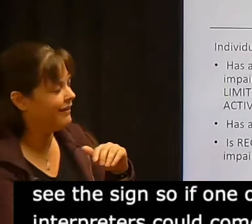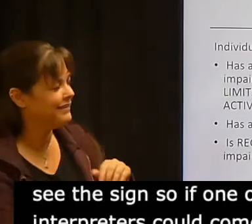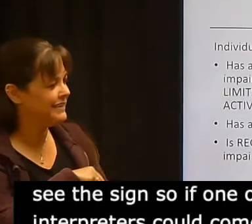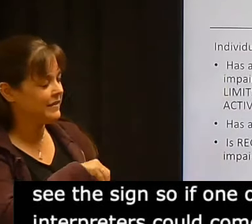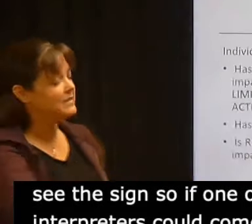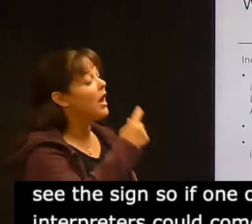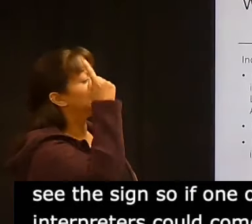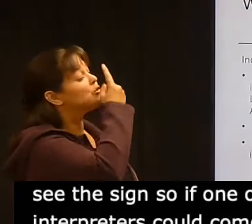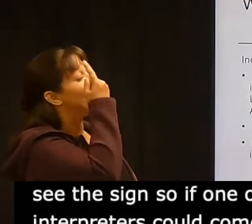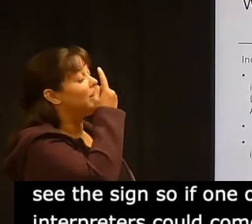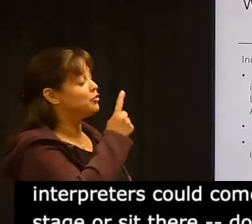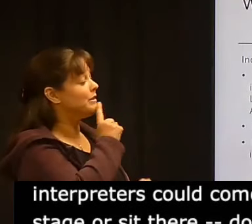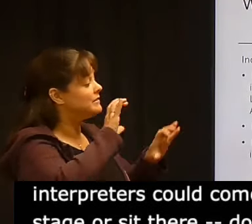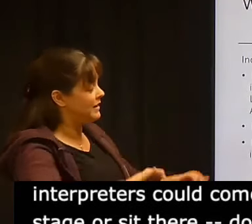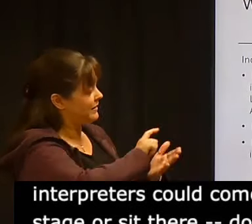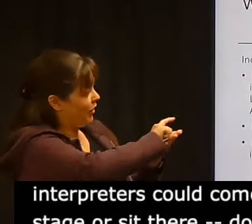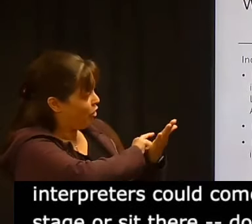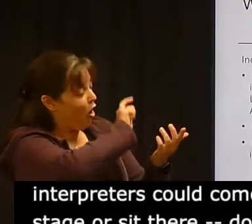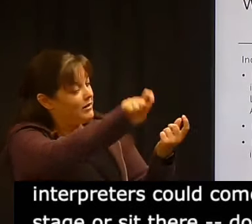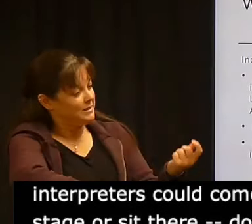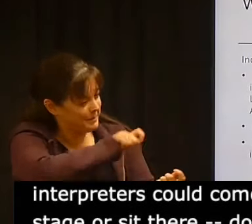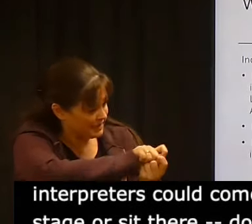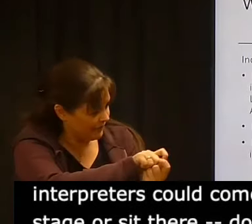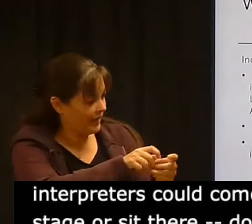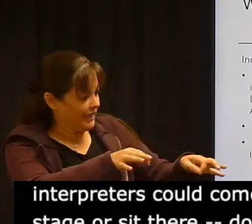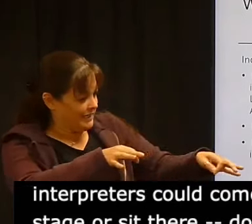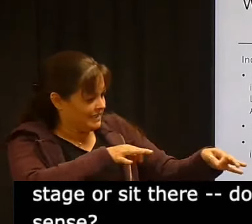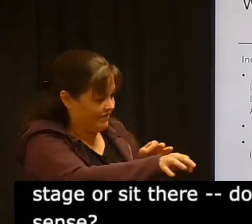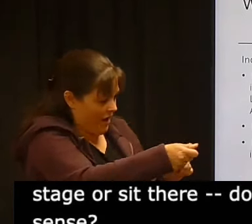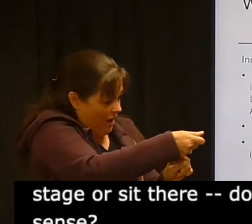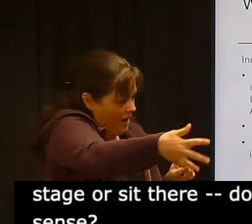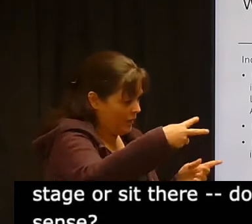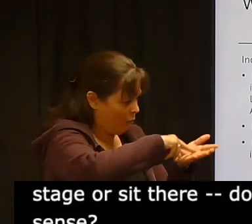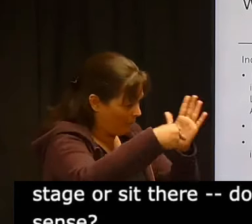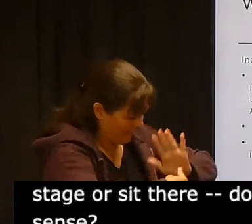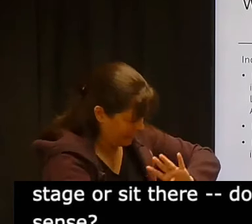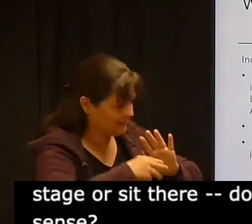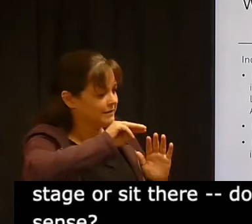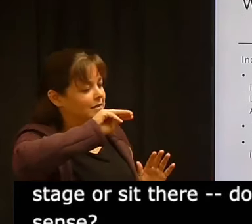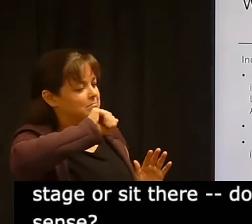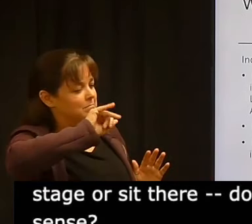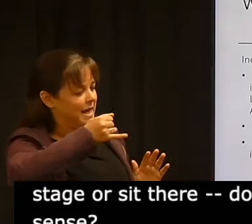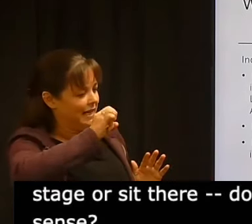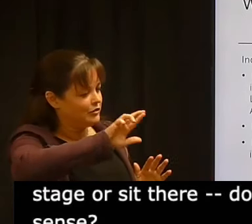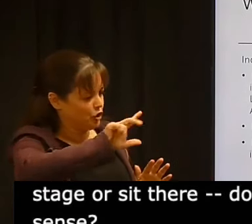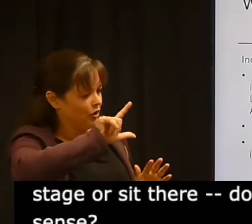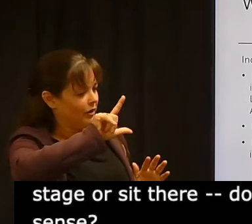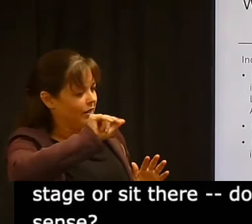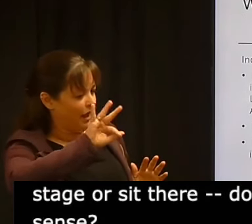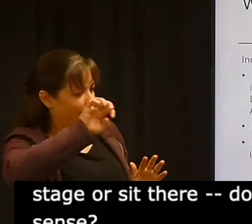wondering, does the law specifically define what a major life activity is? Does it